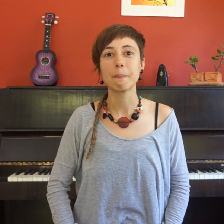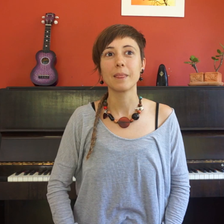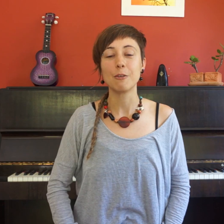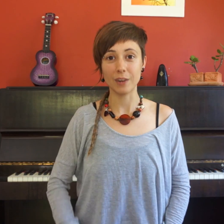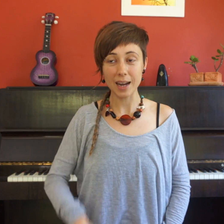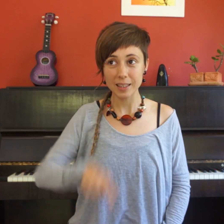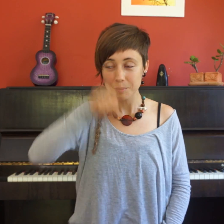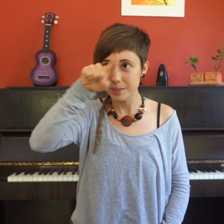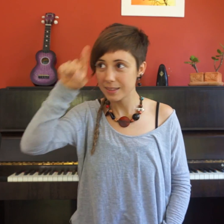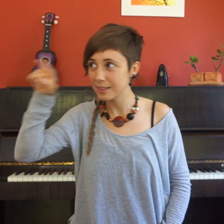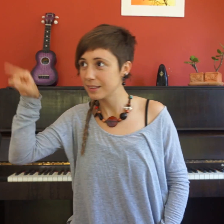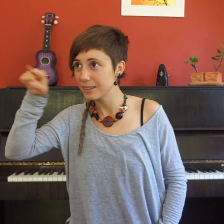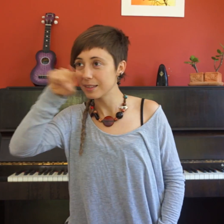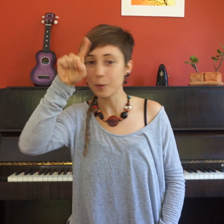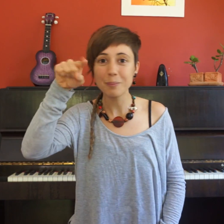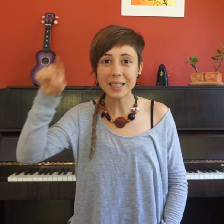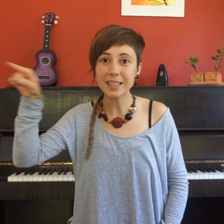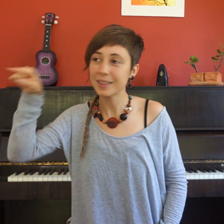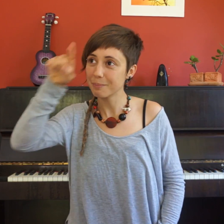A fly. Bzzz, or a bee.